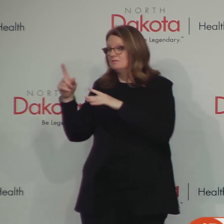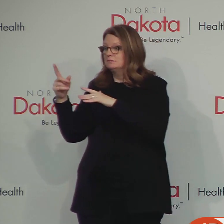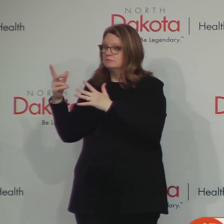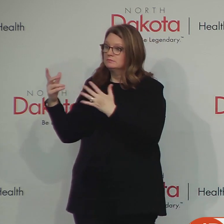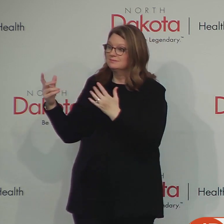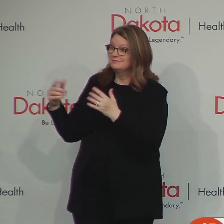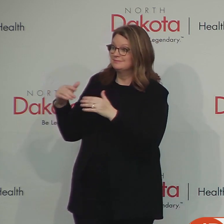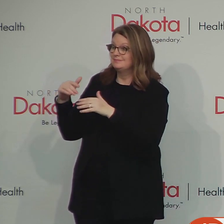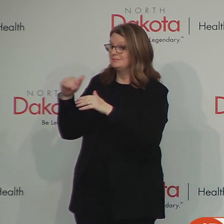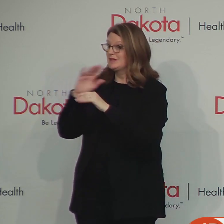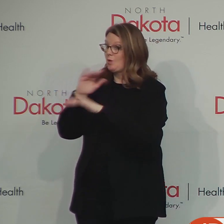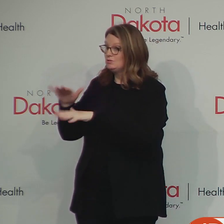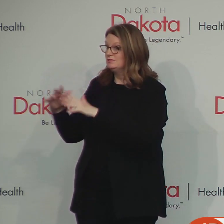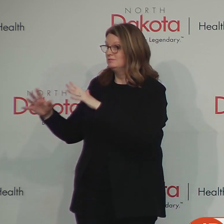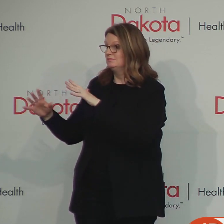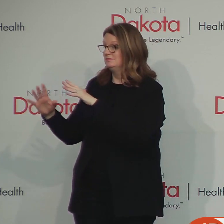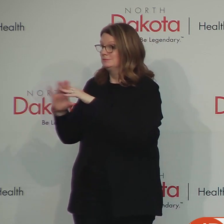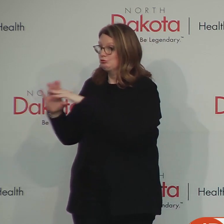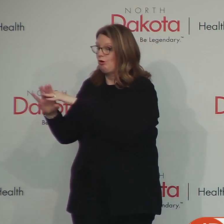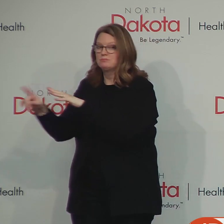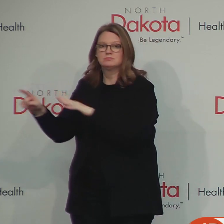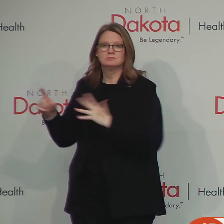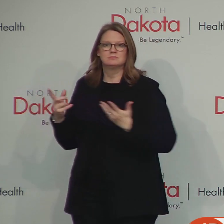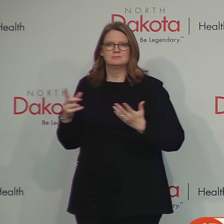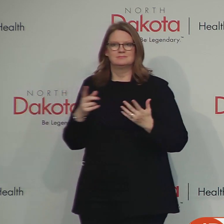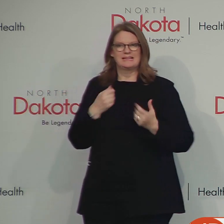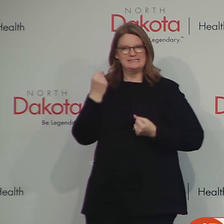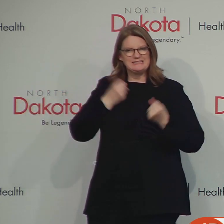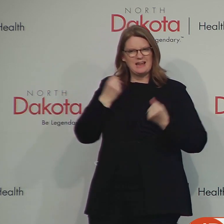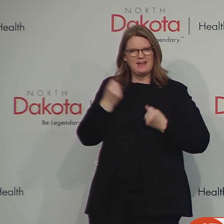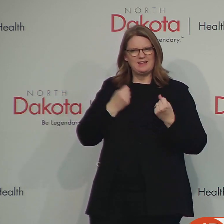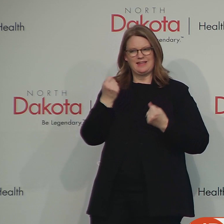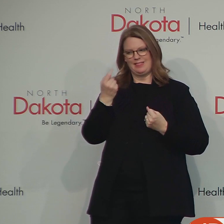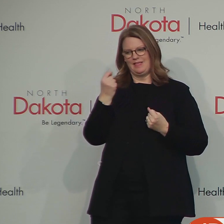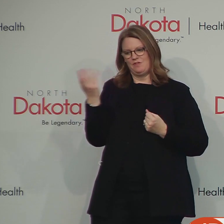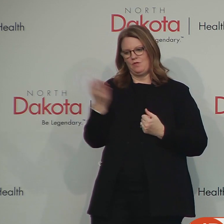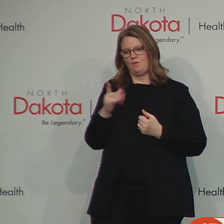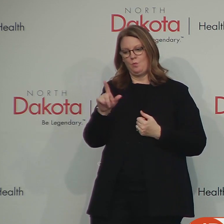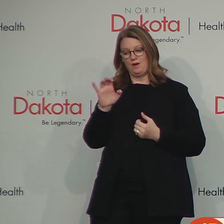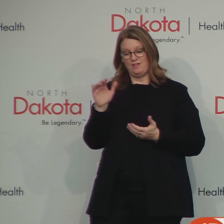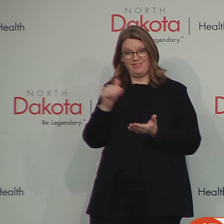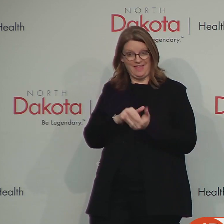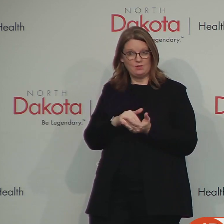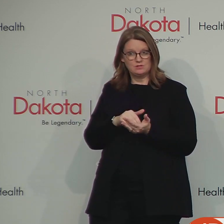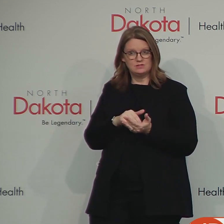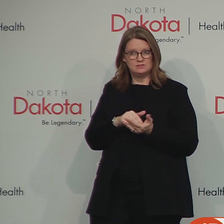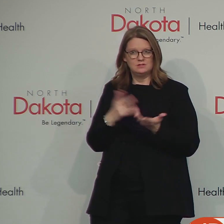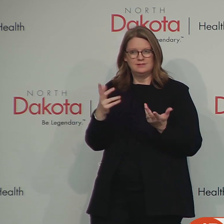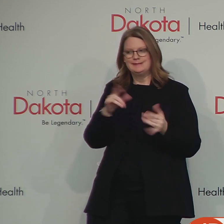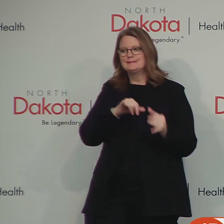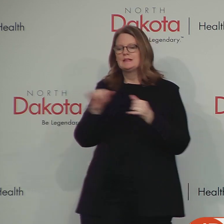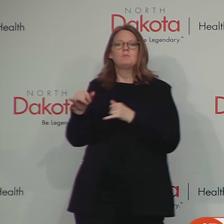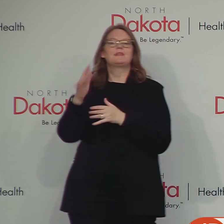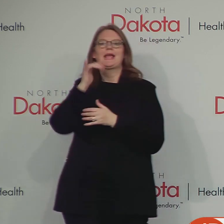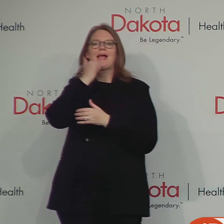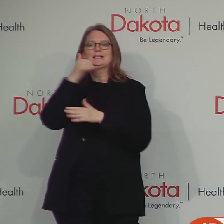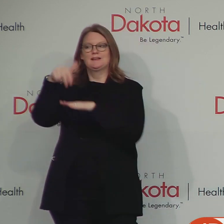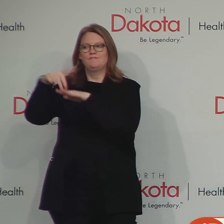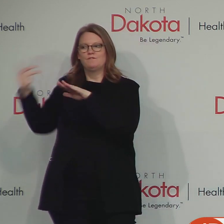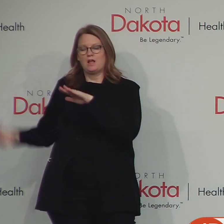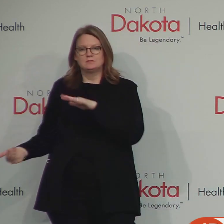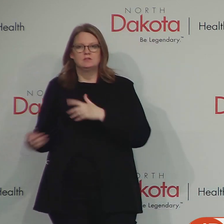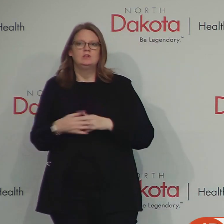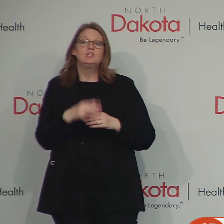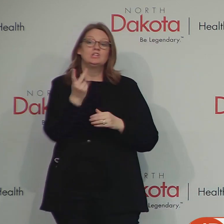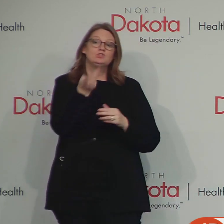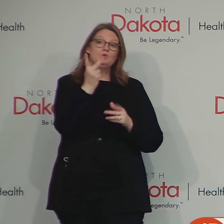vehicle accident? 11 per 100,000. It's a similar rate of death from accidental falls. 2 people